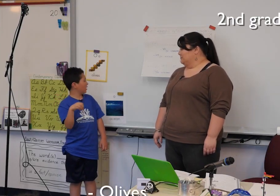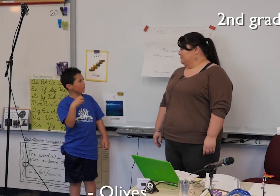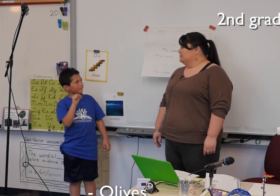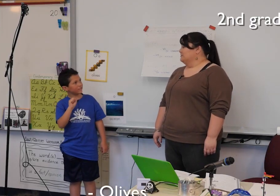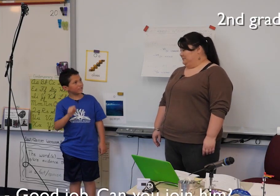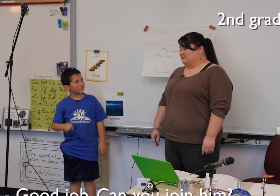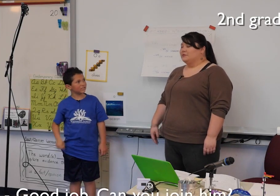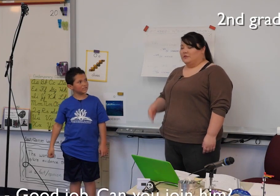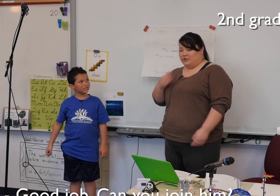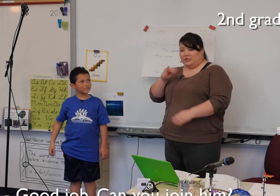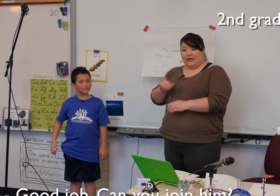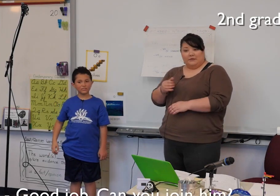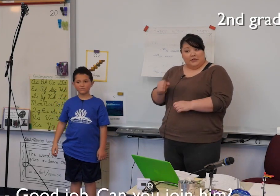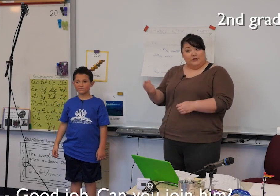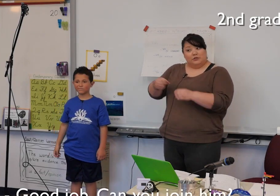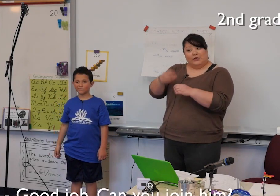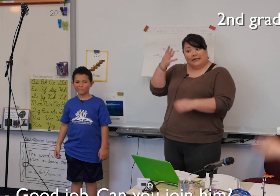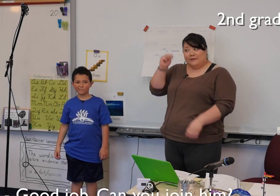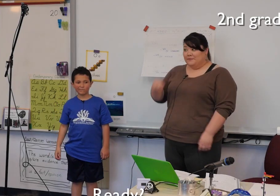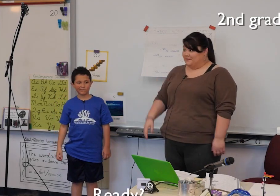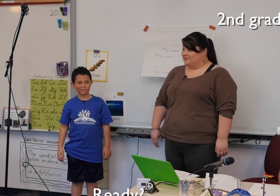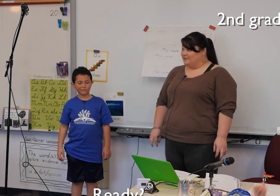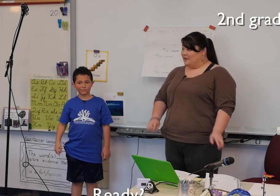Olive. Good job. Can you join him? Ready?